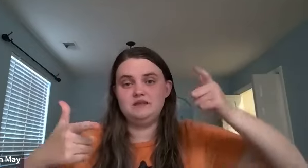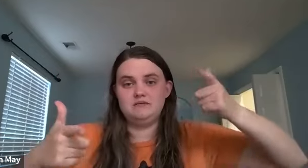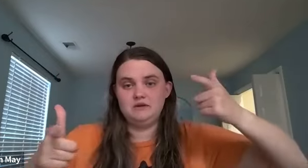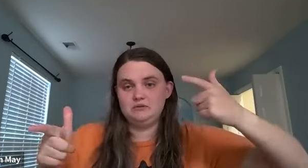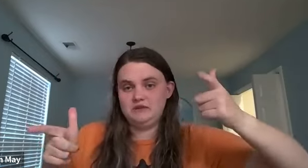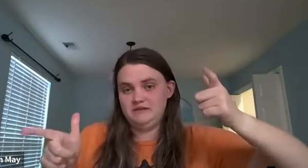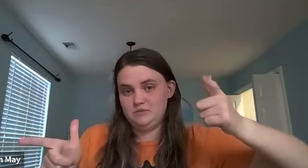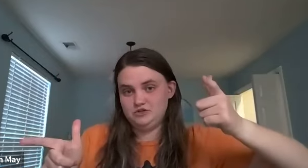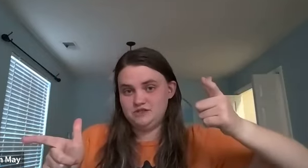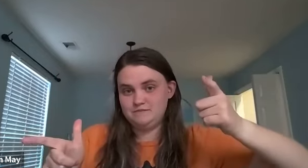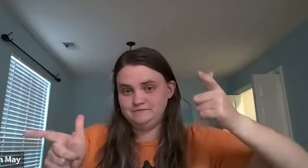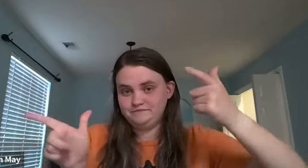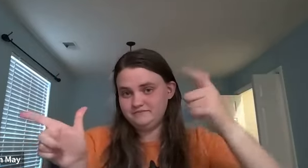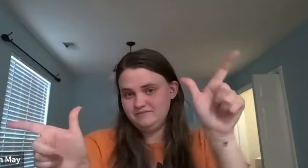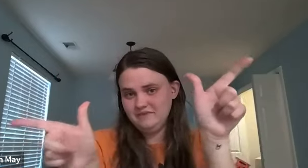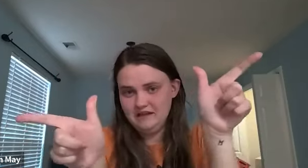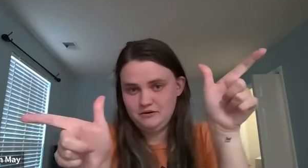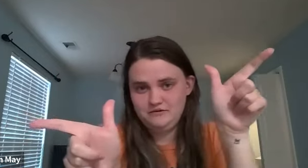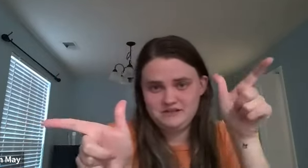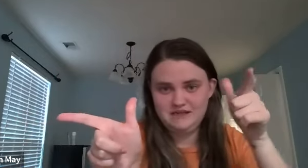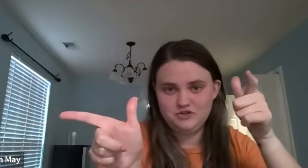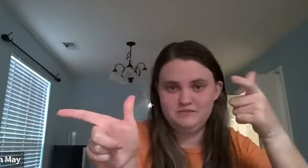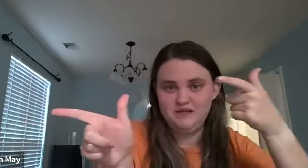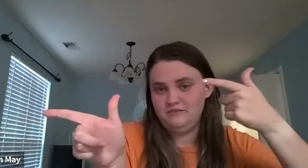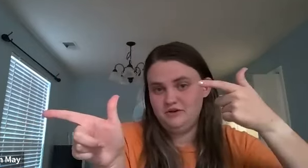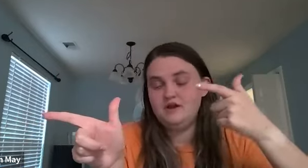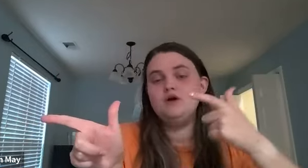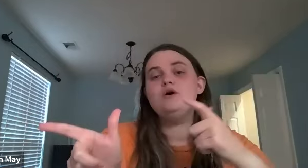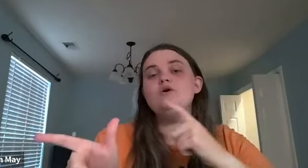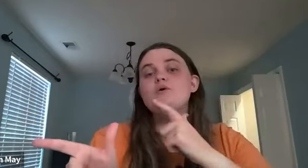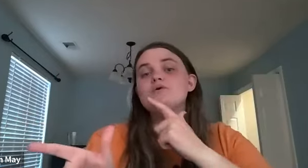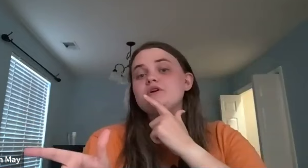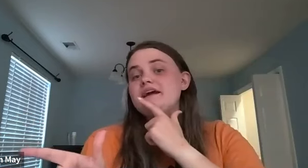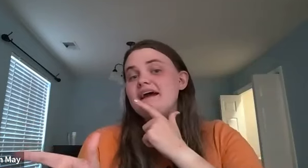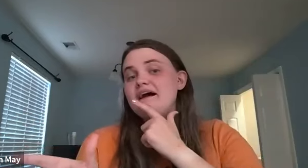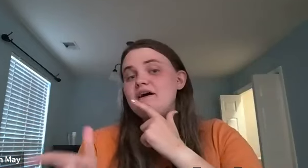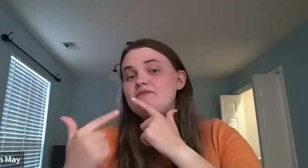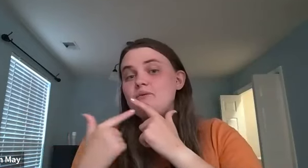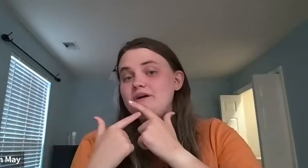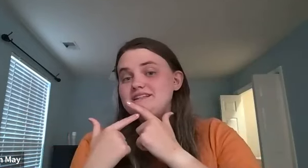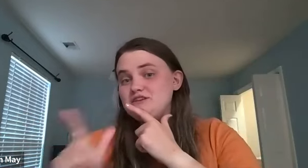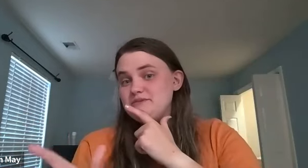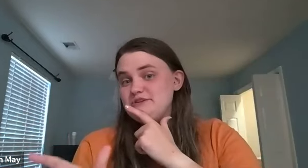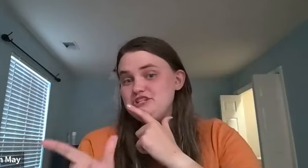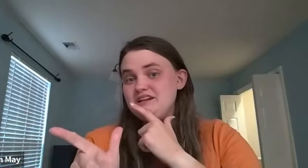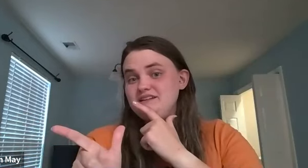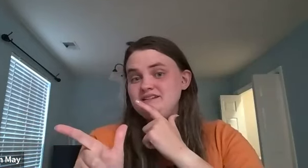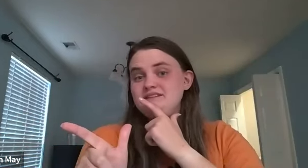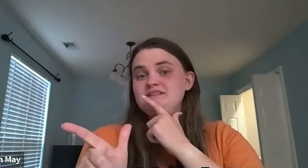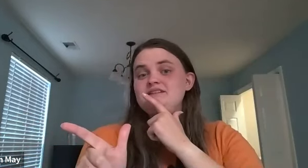the little in these motions. I don't know if you can see. I'm trying to make them good. You're going to have one start from your chin